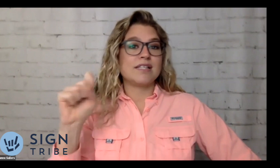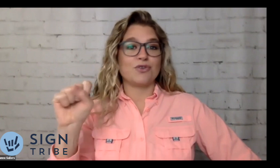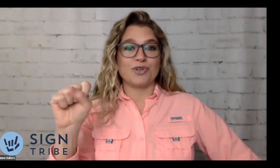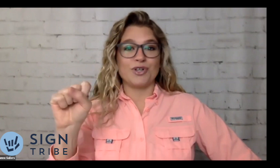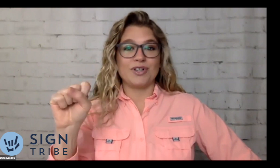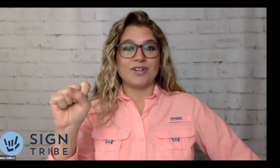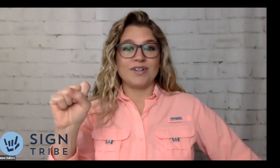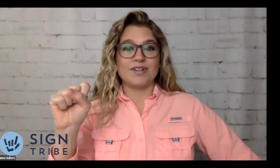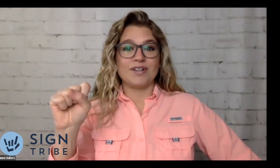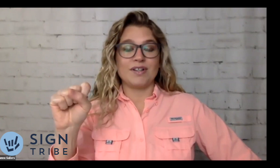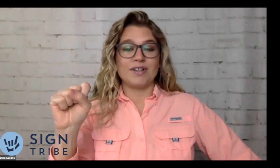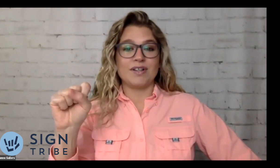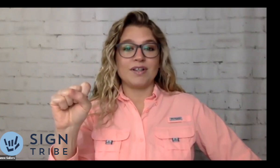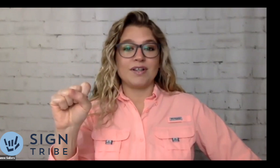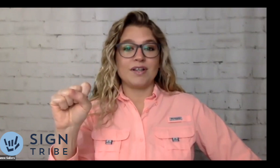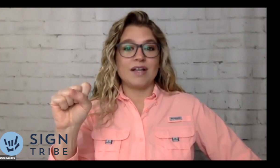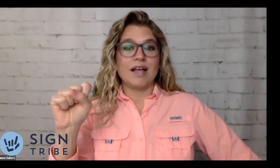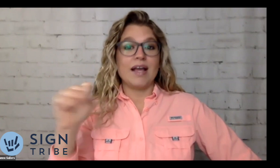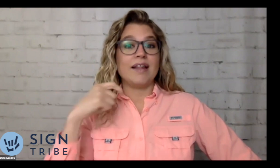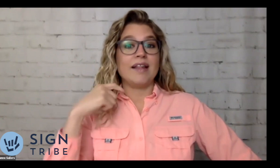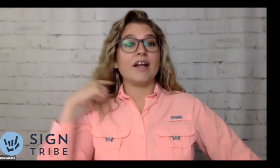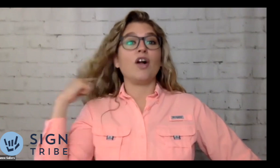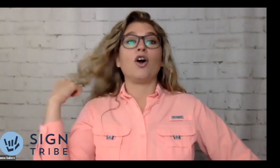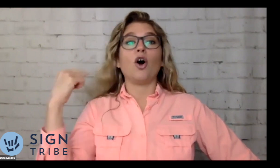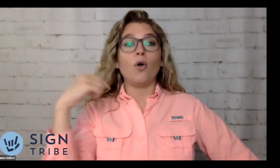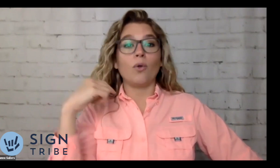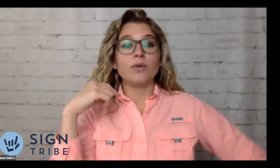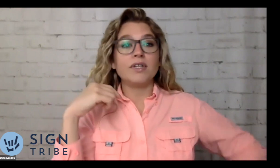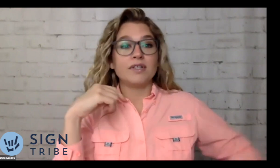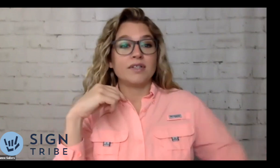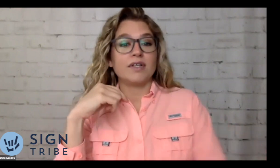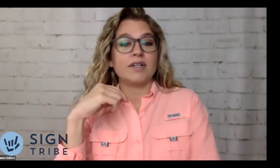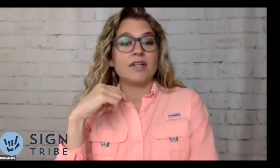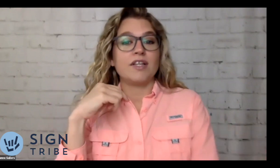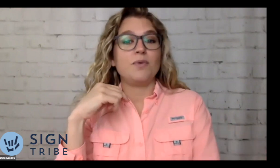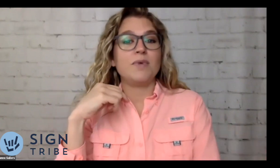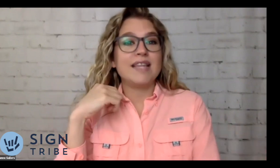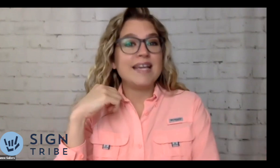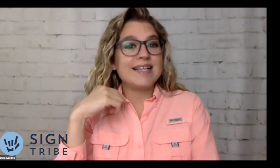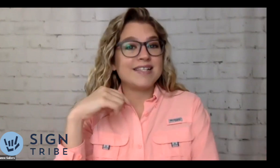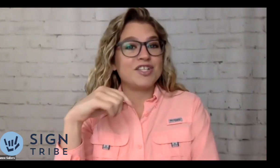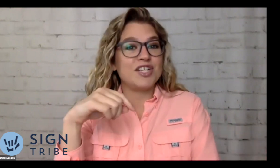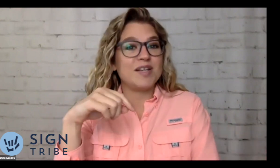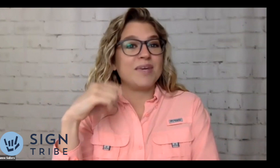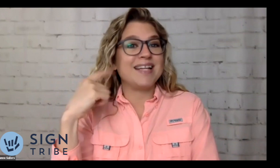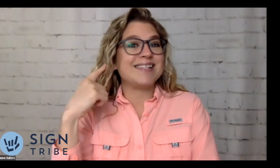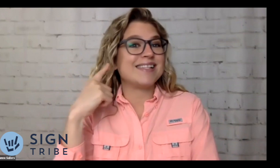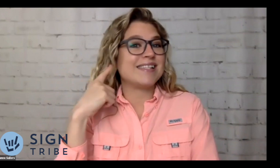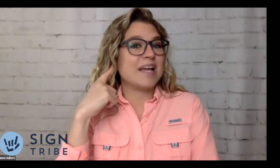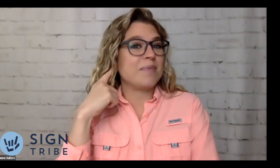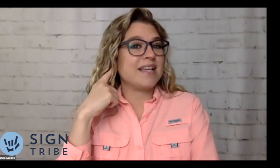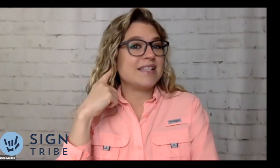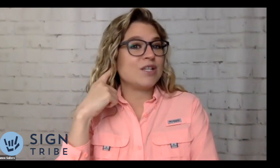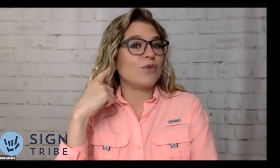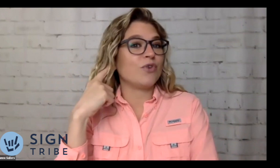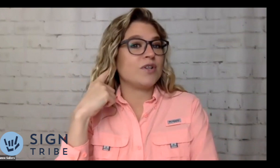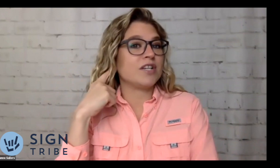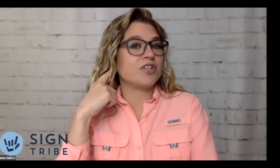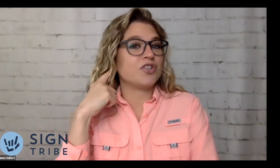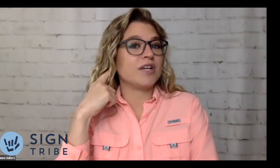silver. And then gold, you would think it's a G, but it's the same thing as silver. You touch your ear and